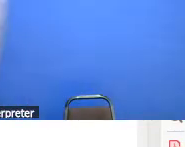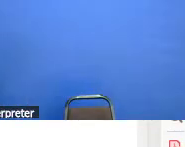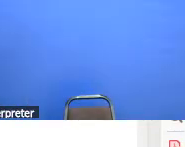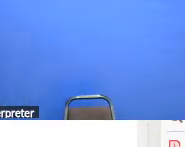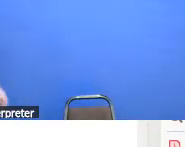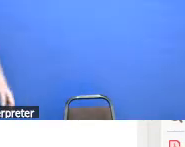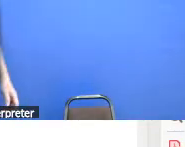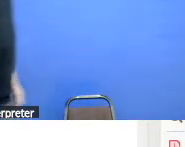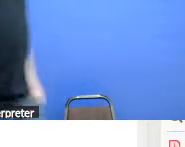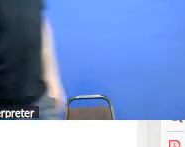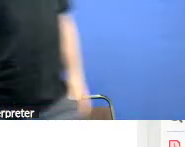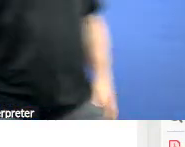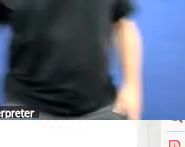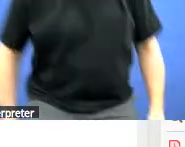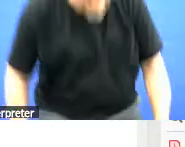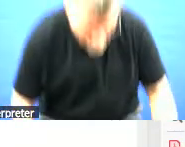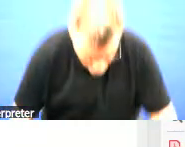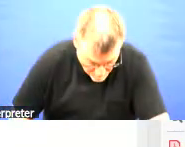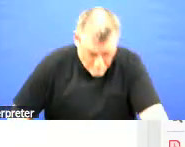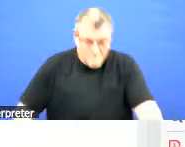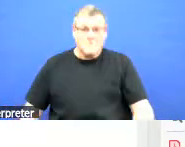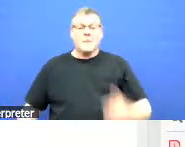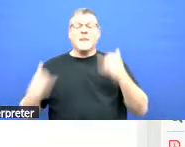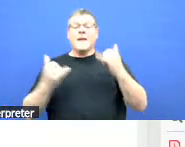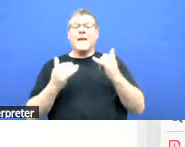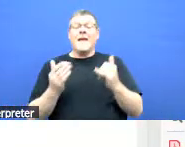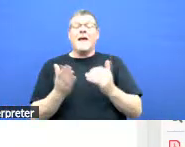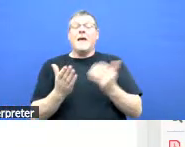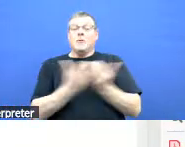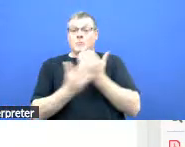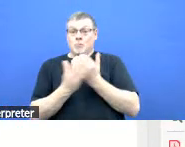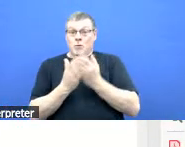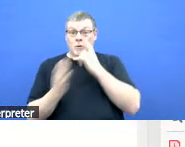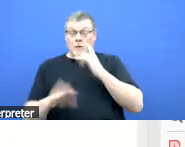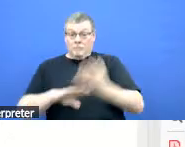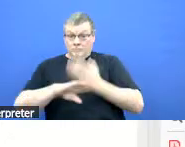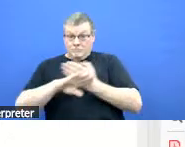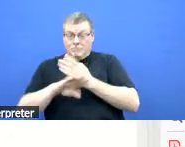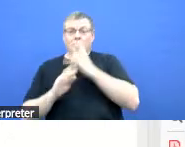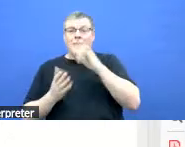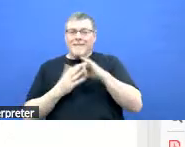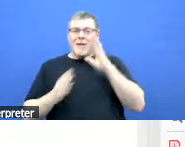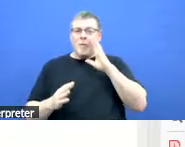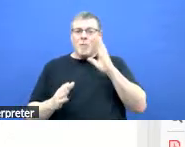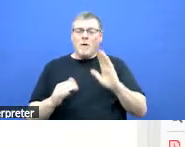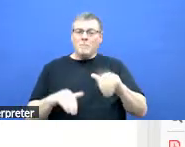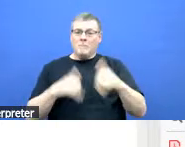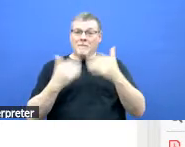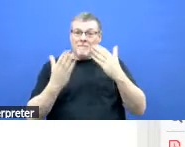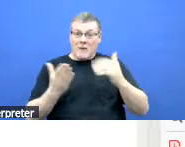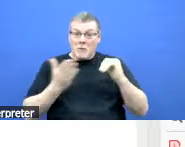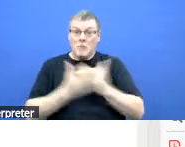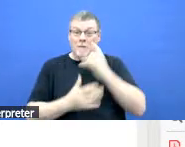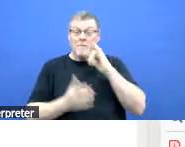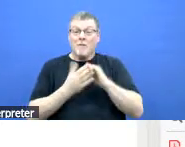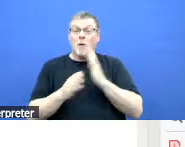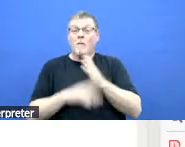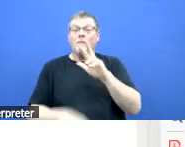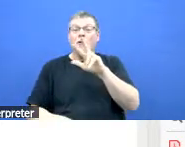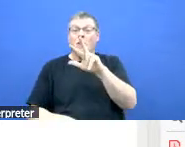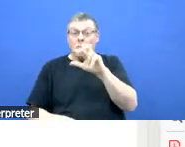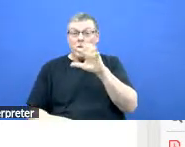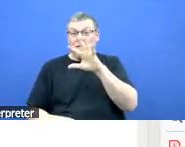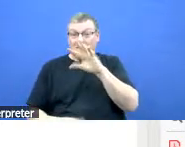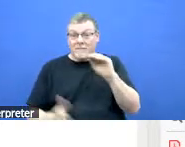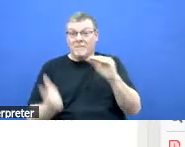This proposed redevelopment it's going to provide the revitalization of over